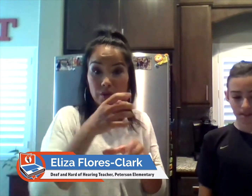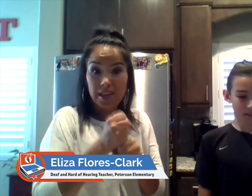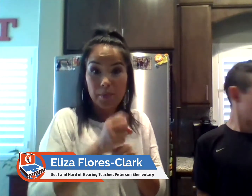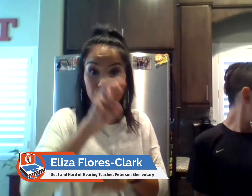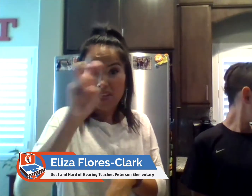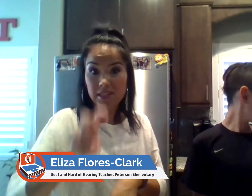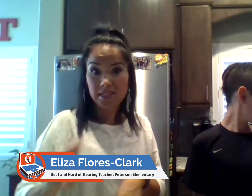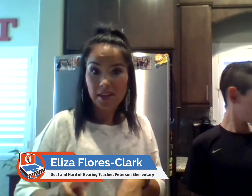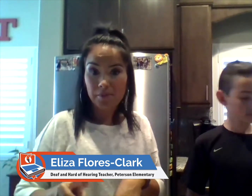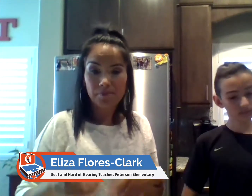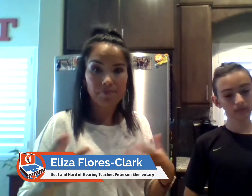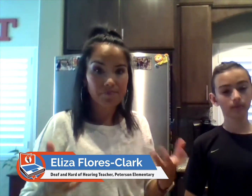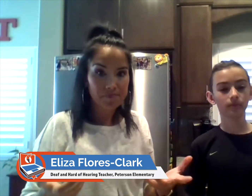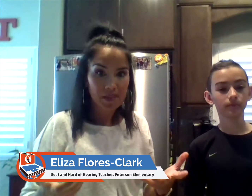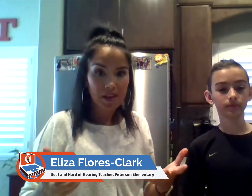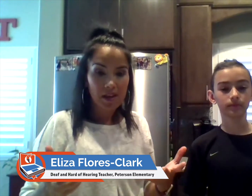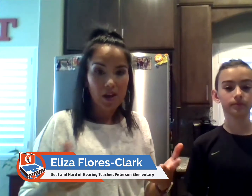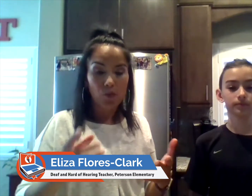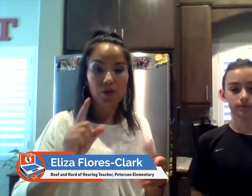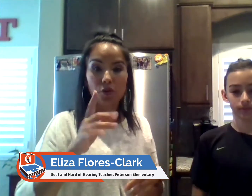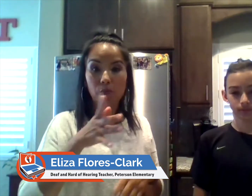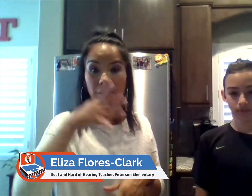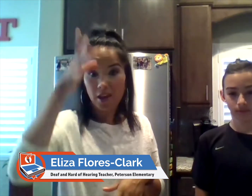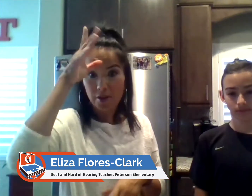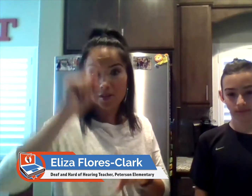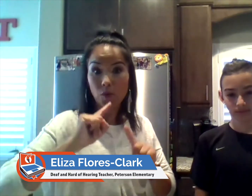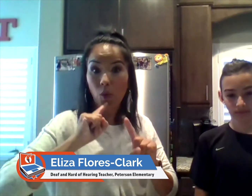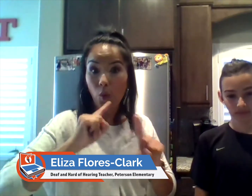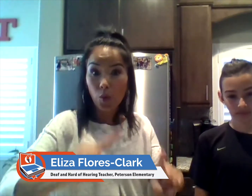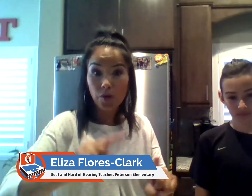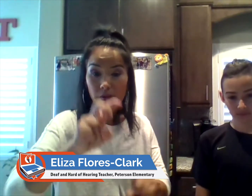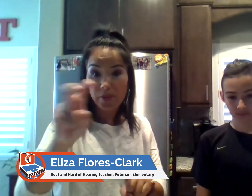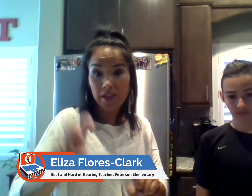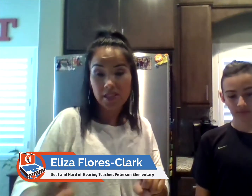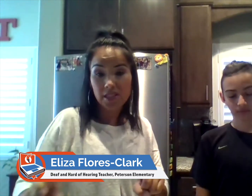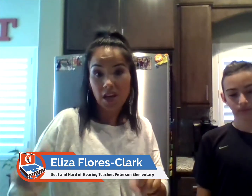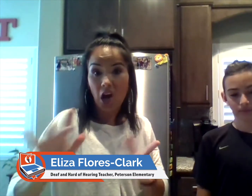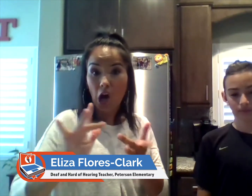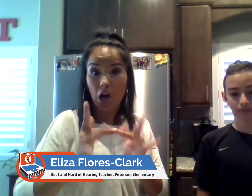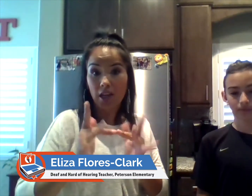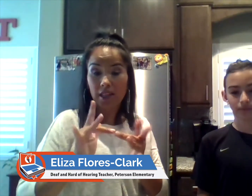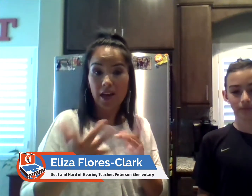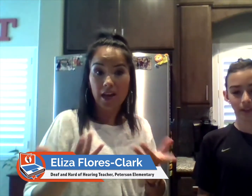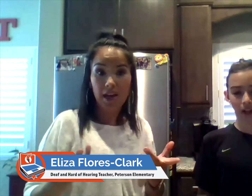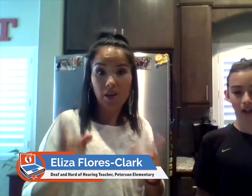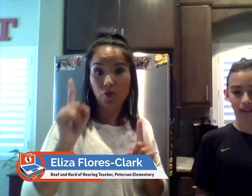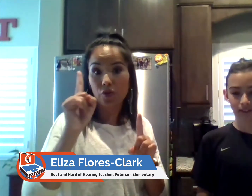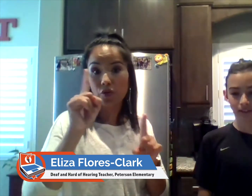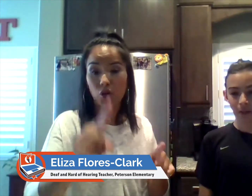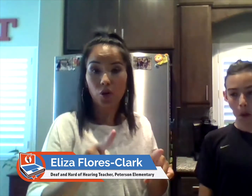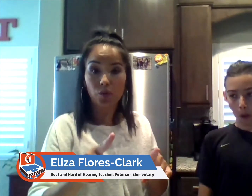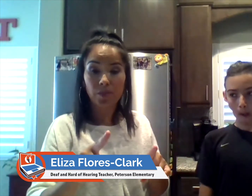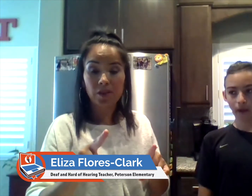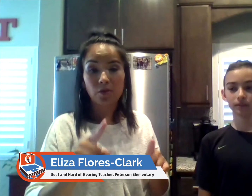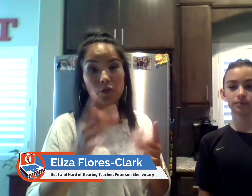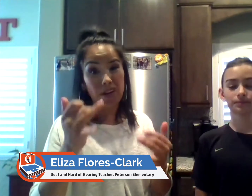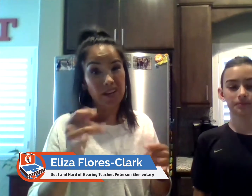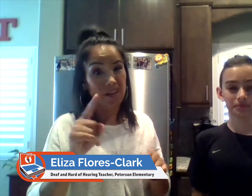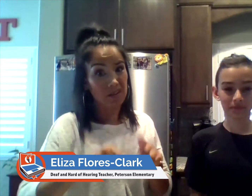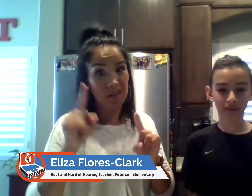a pizza, when your parents order a pizza online or you go, well right now you can't go to